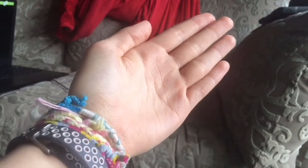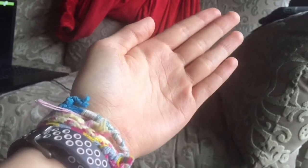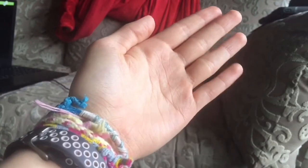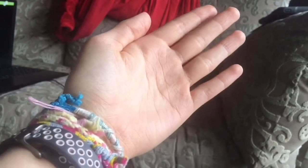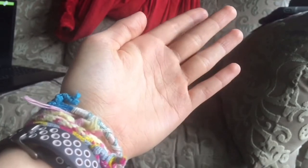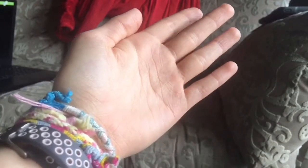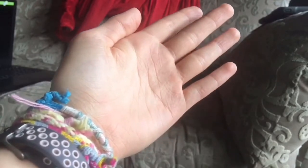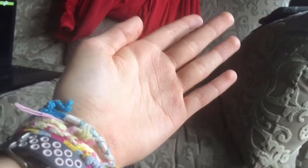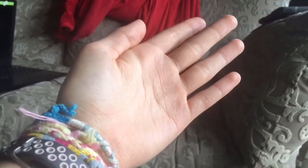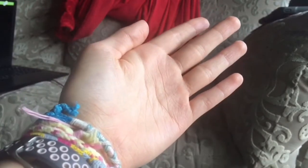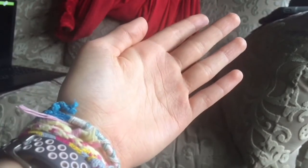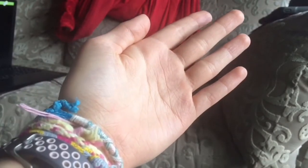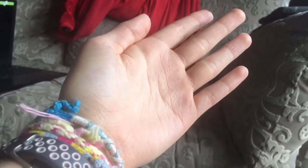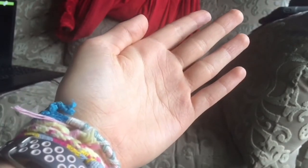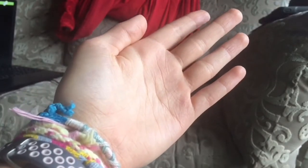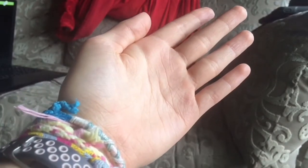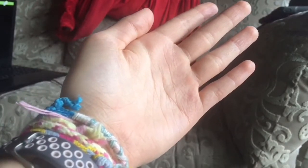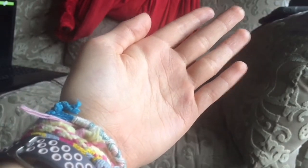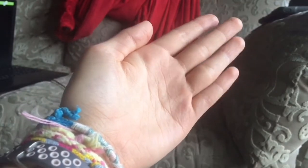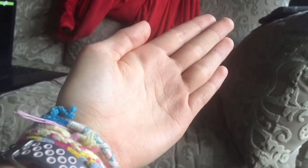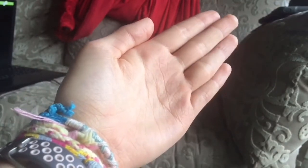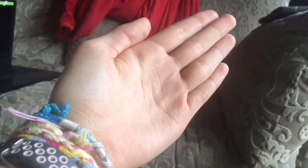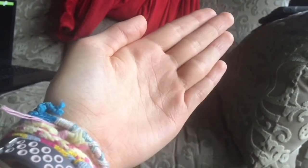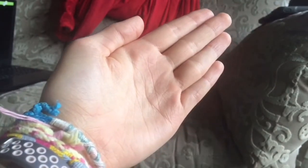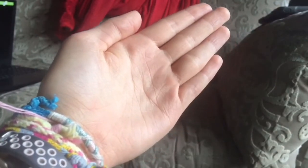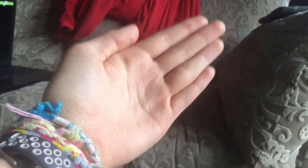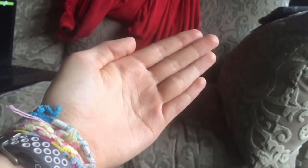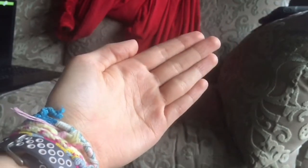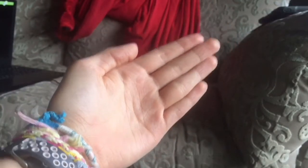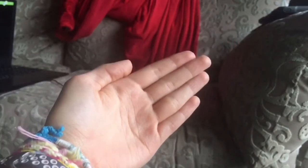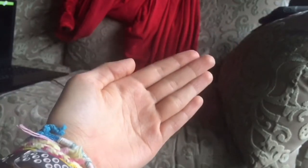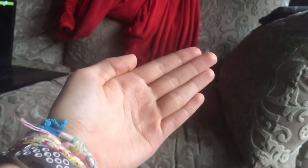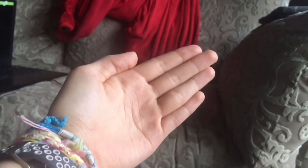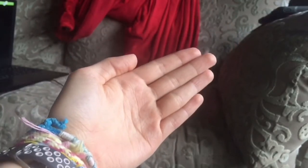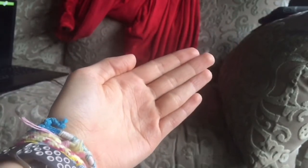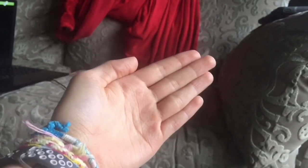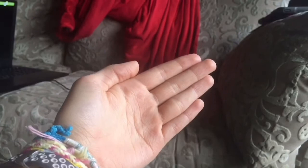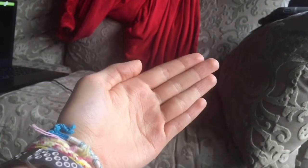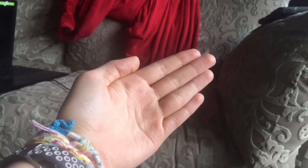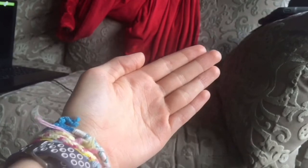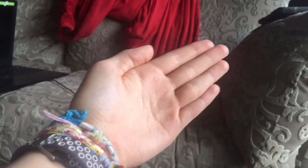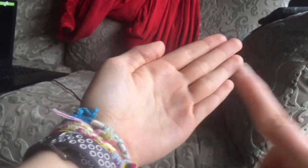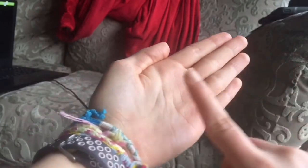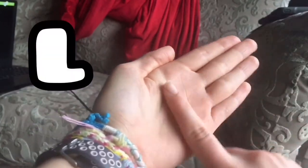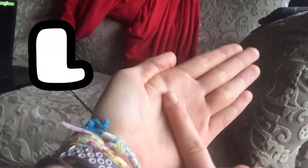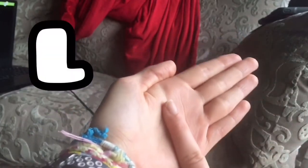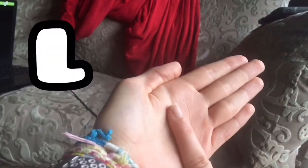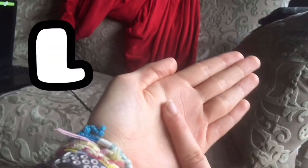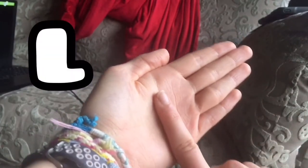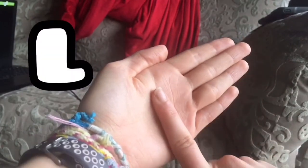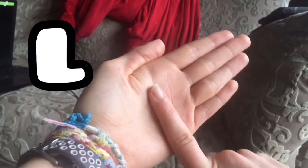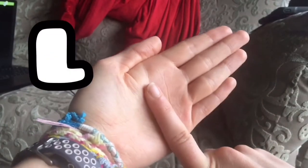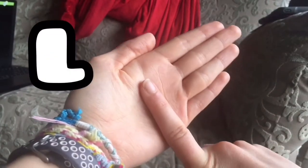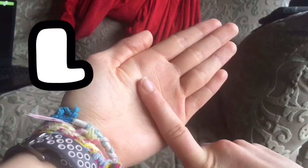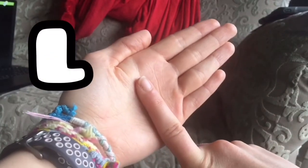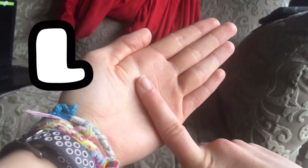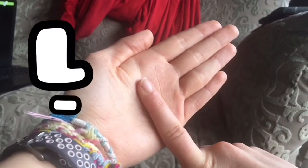do how many times the letter touches the ground. So for L, it touches the ground